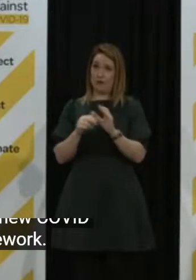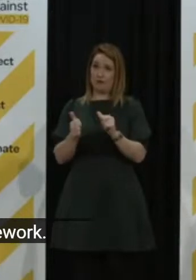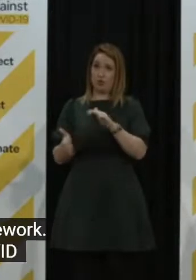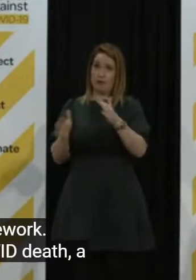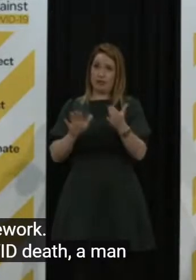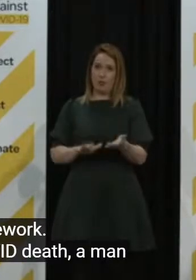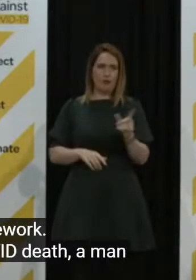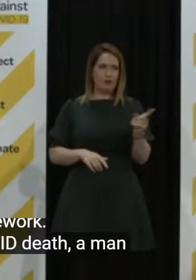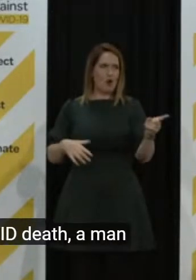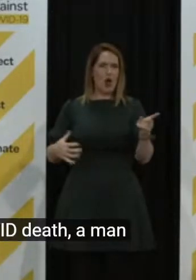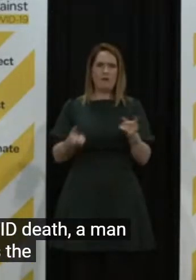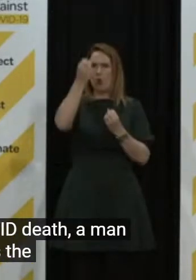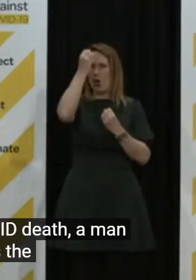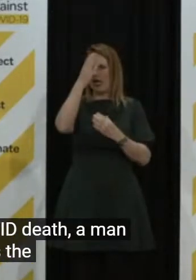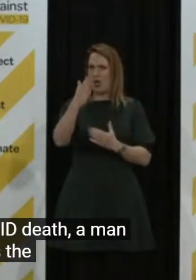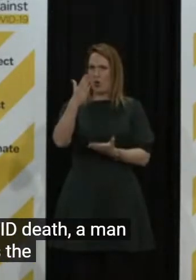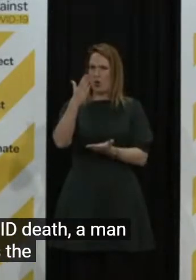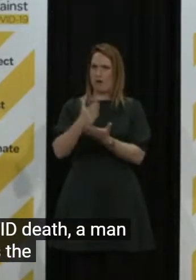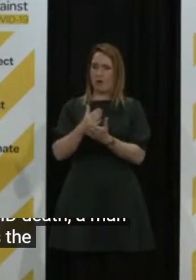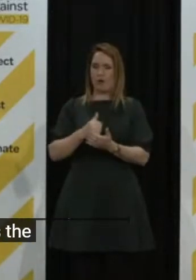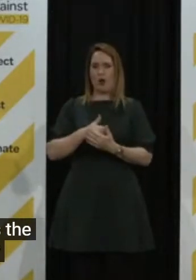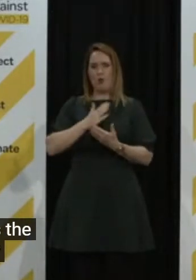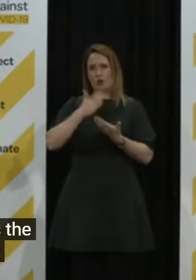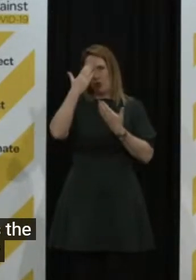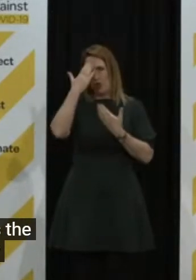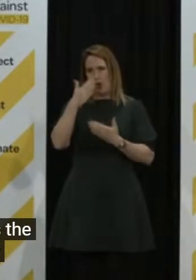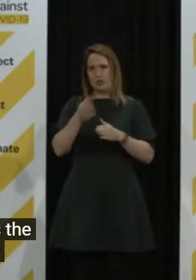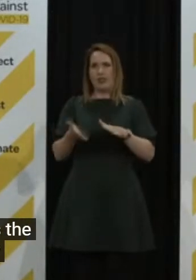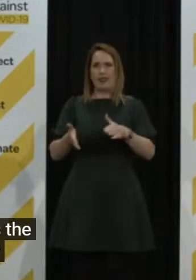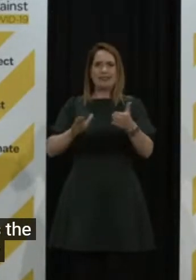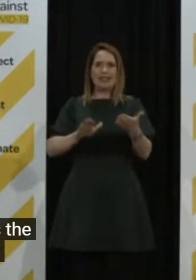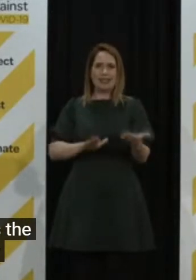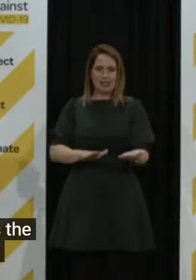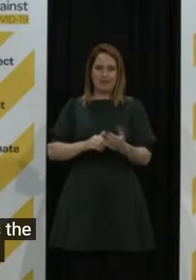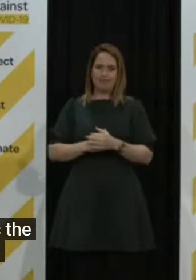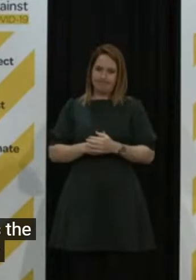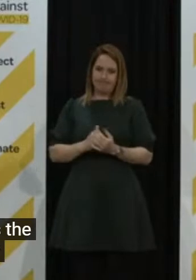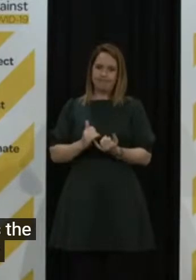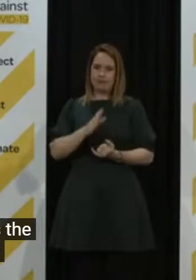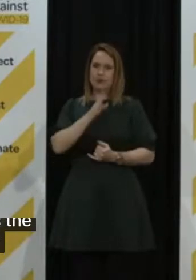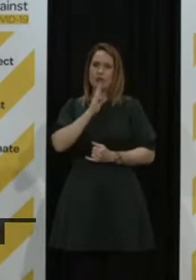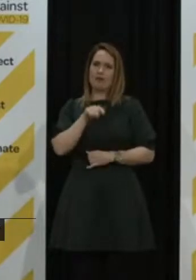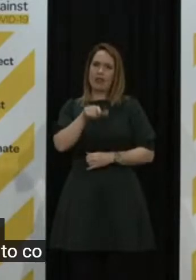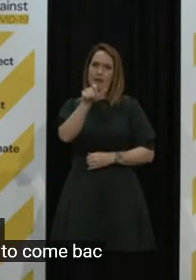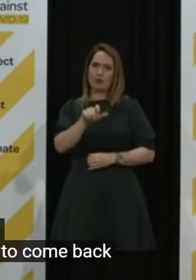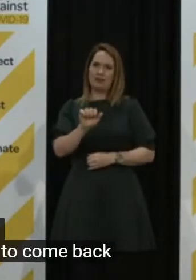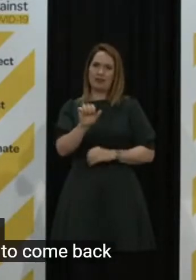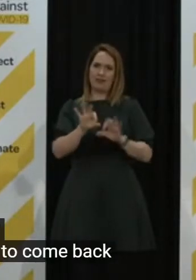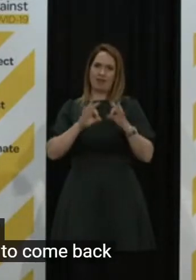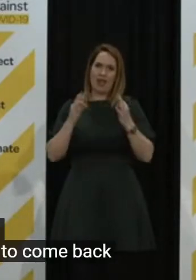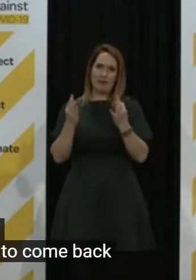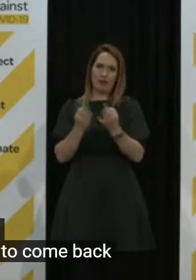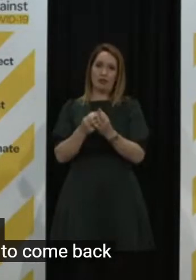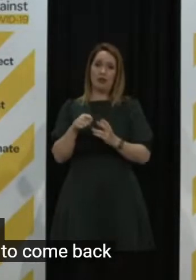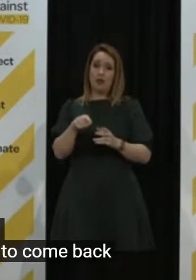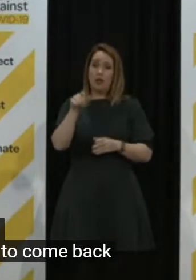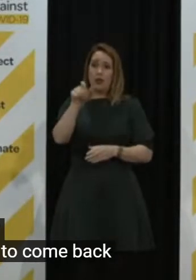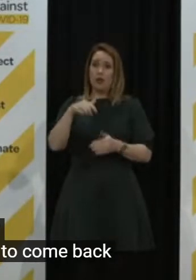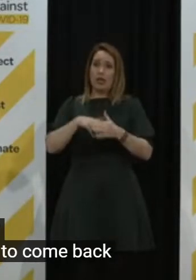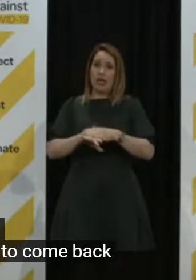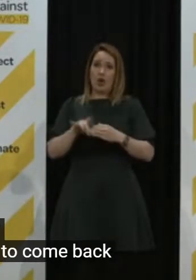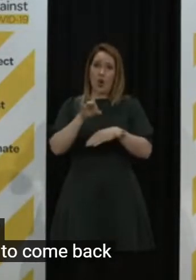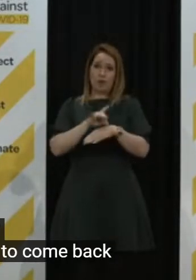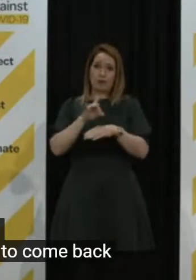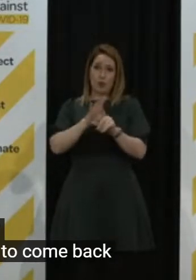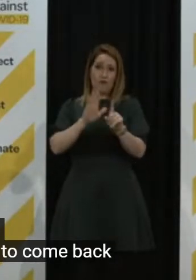I'd have to come back to you on the latter, but I do want to just acknowledge the death, which is obviously very sad for this person's family. This is someone who's been in hospital for